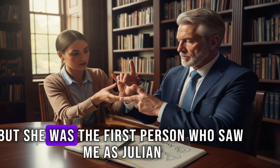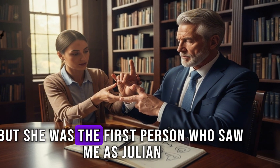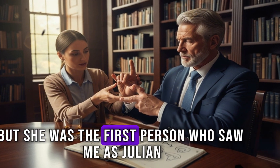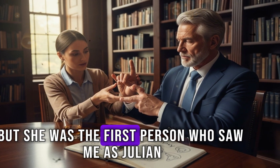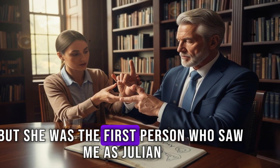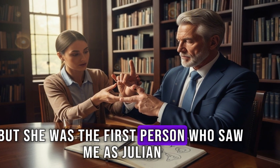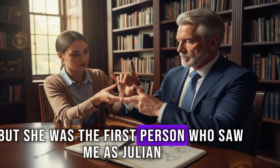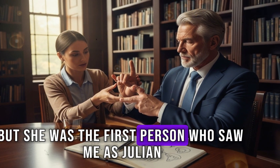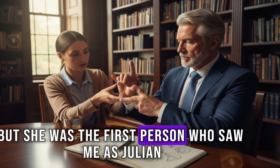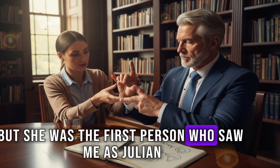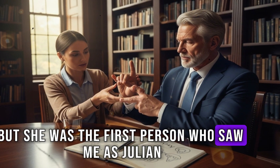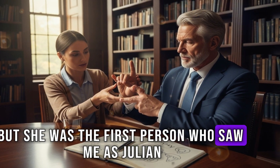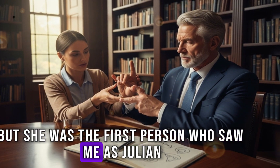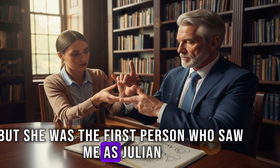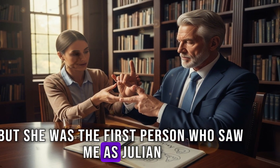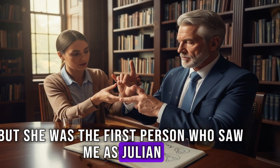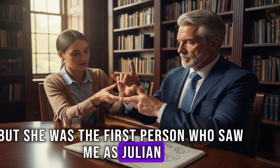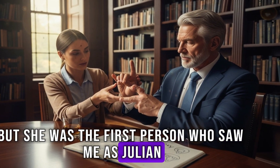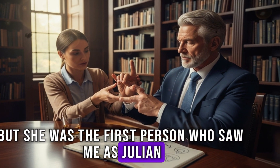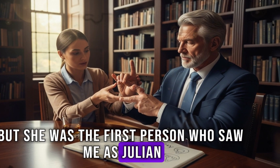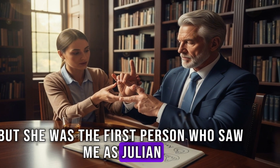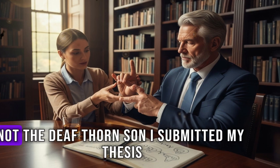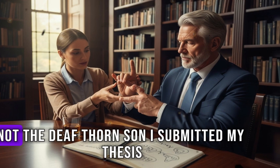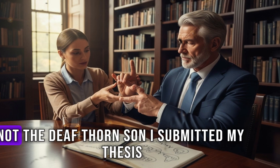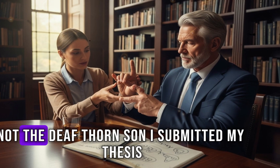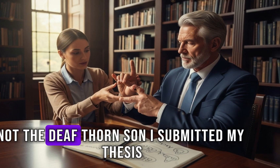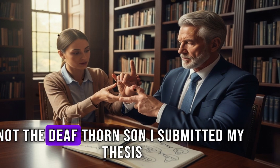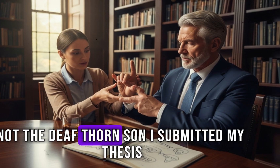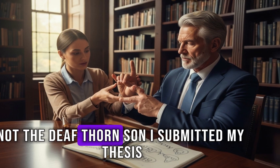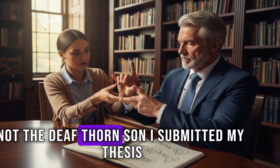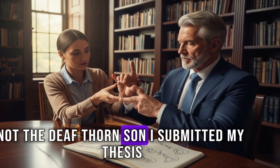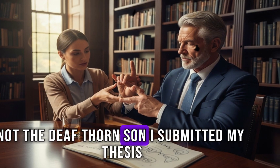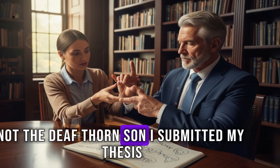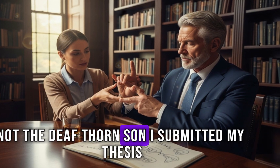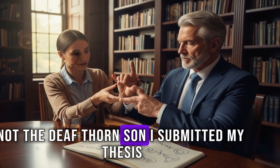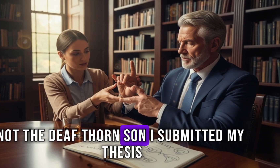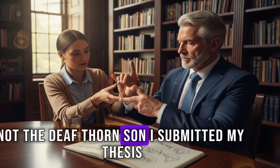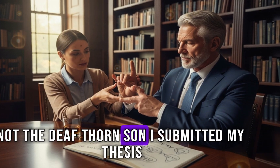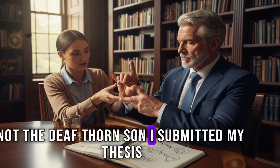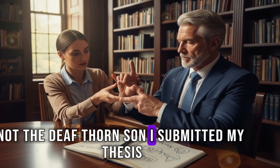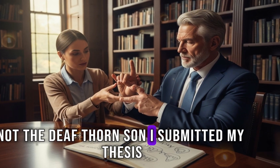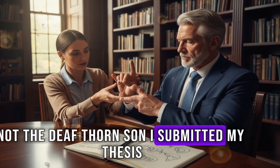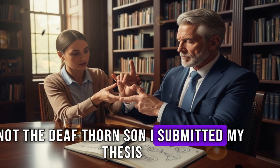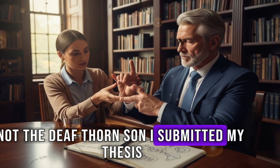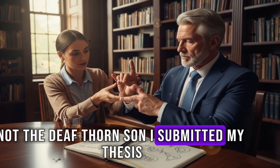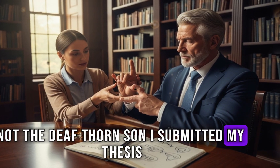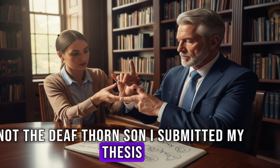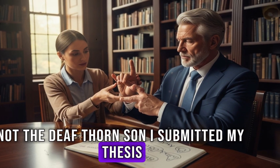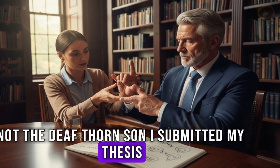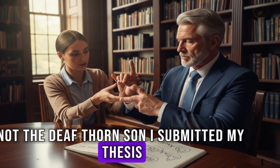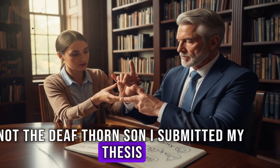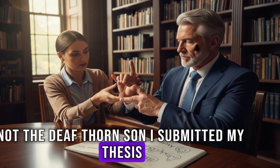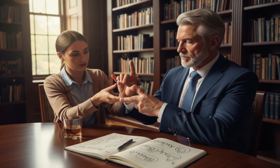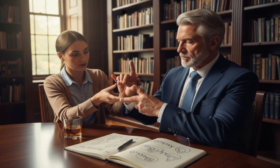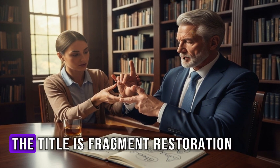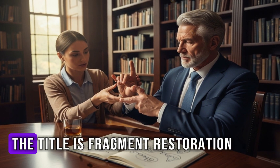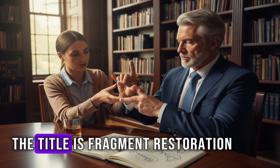the first person who saw me as Julian, not the deaf Thorne's son. I submitted my thesis. The